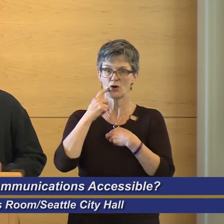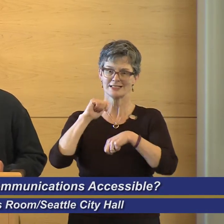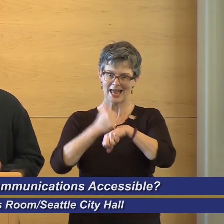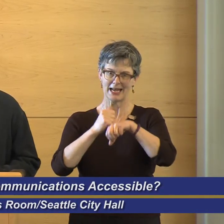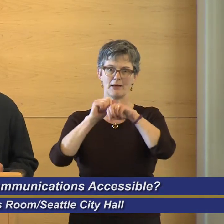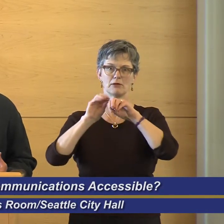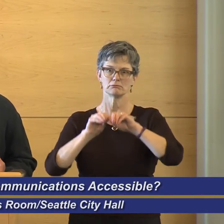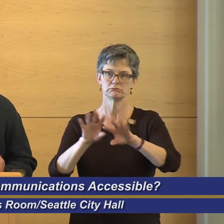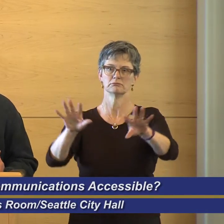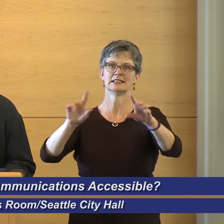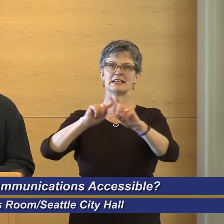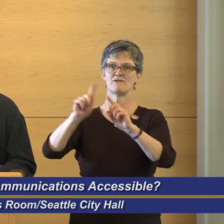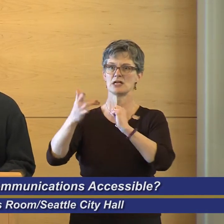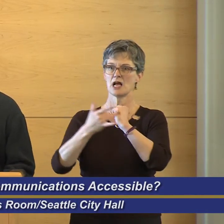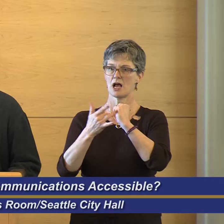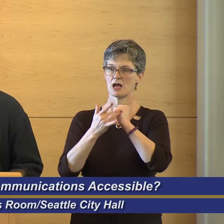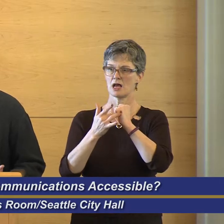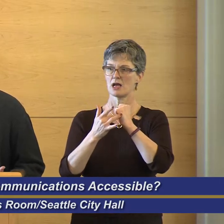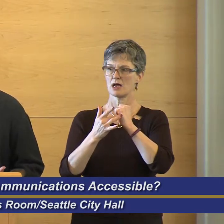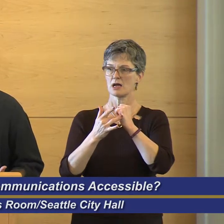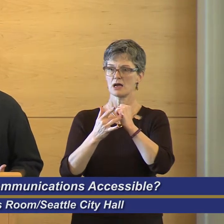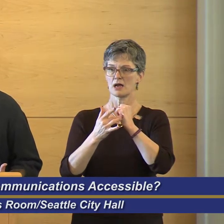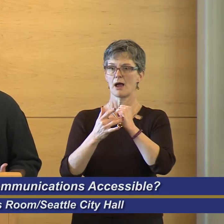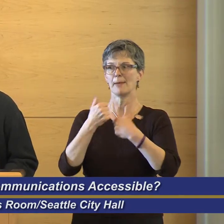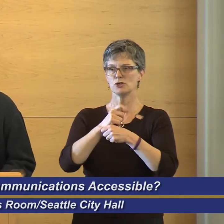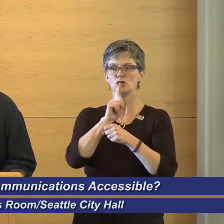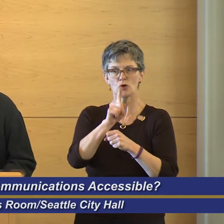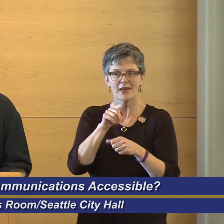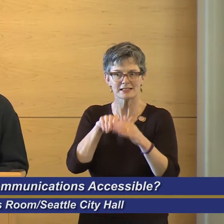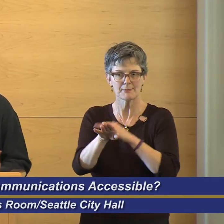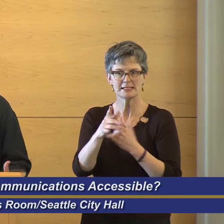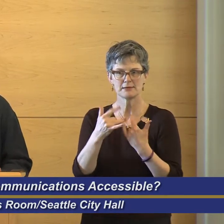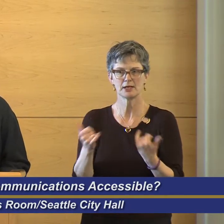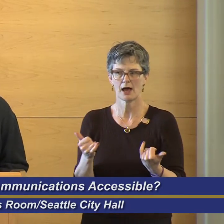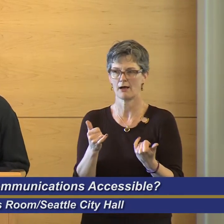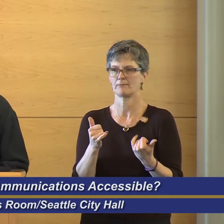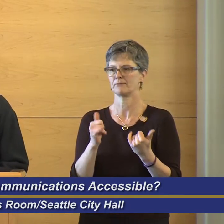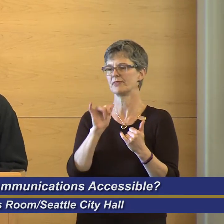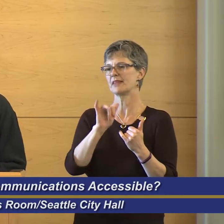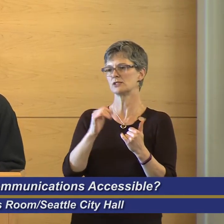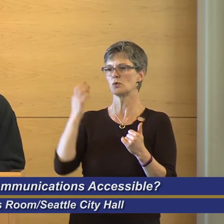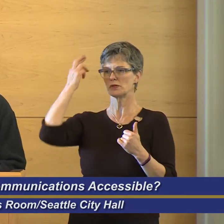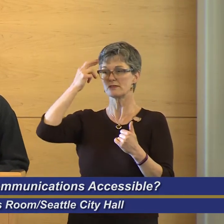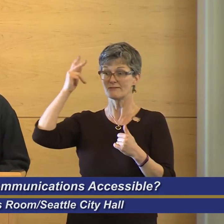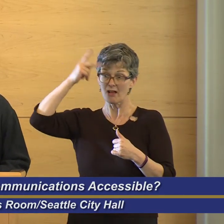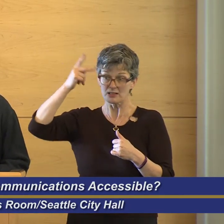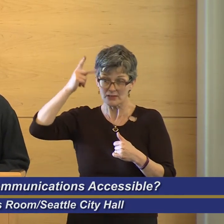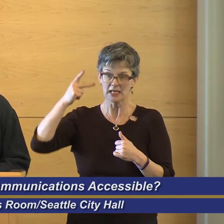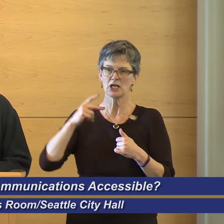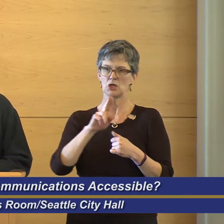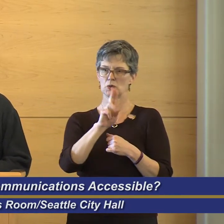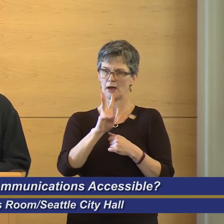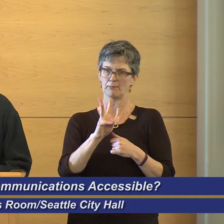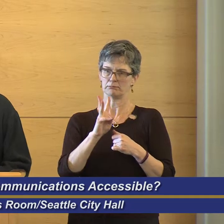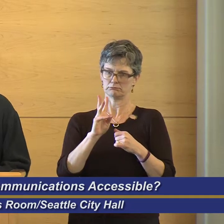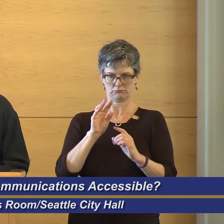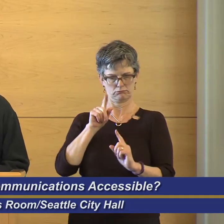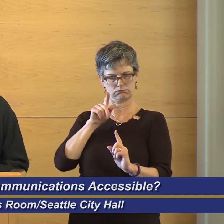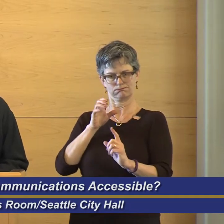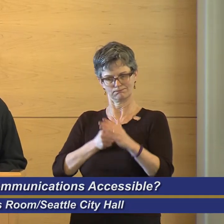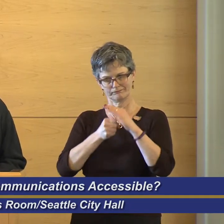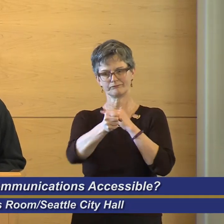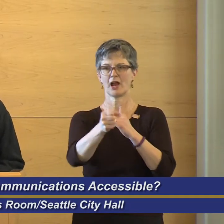that need to address those accessibility issues reside within an information technology climate. So the